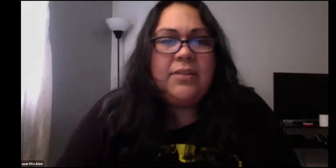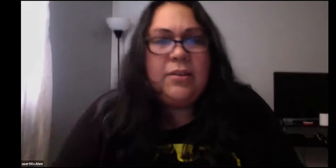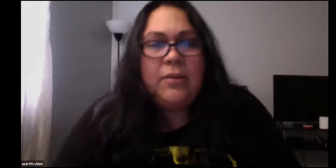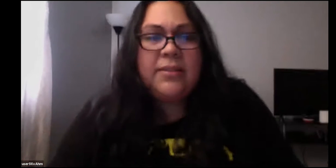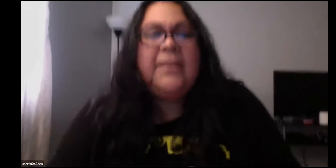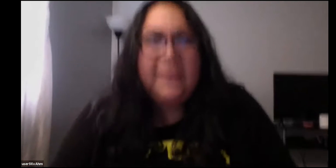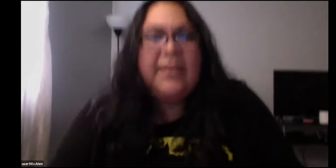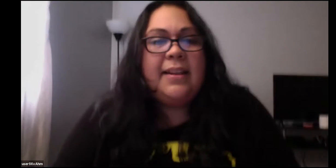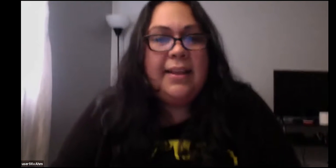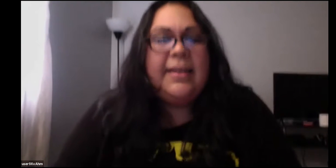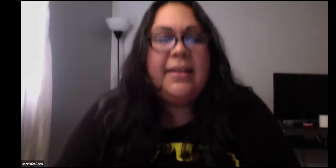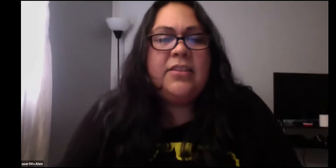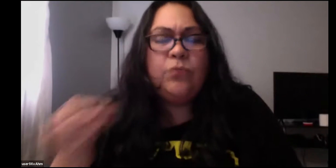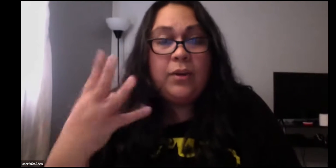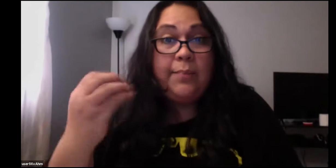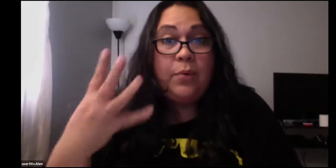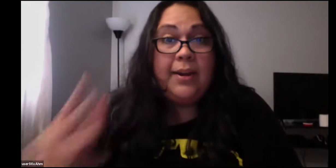closed, kind of like that, because it's really bright.